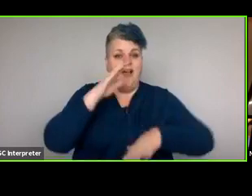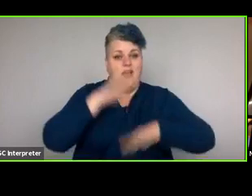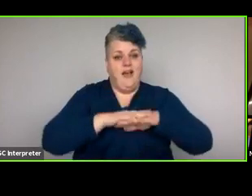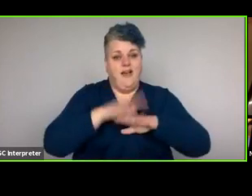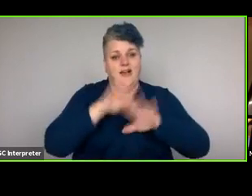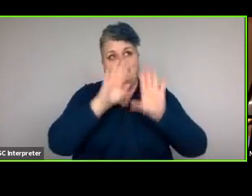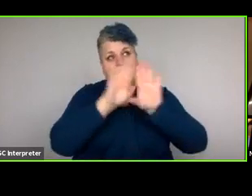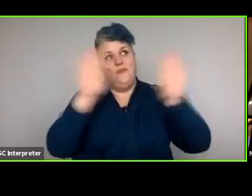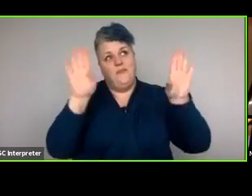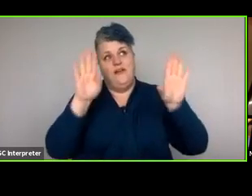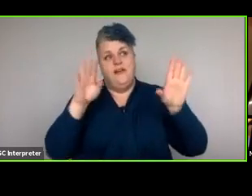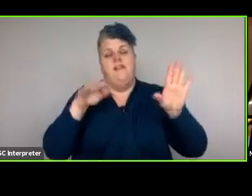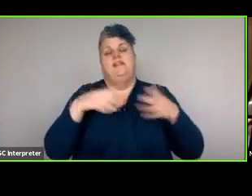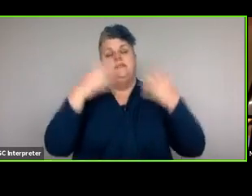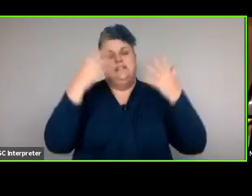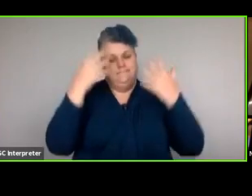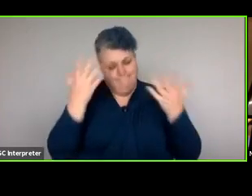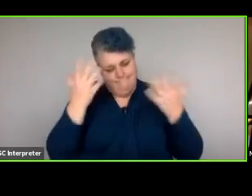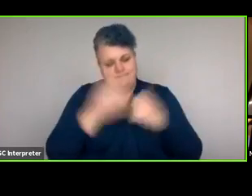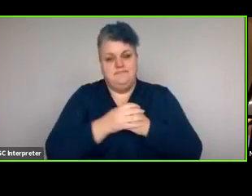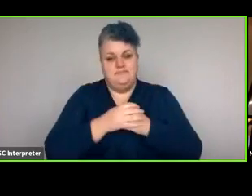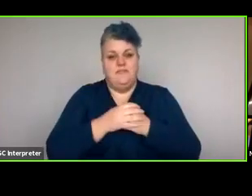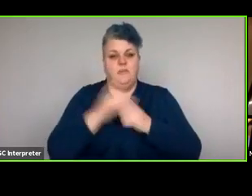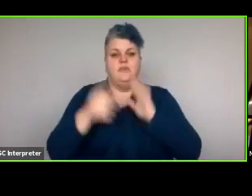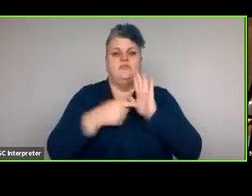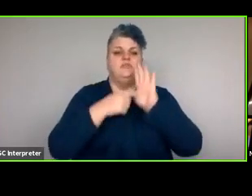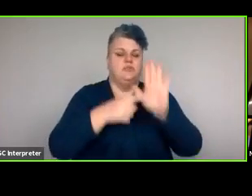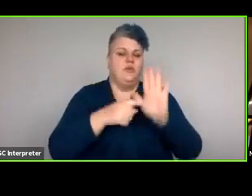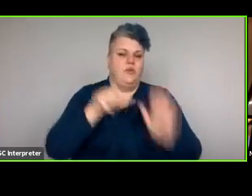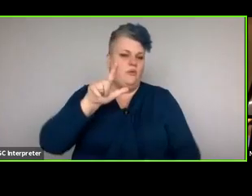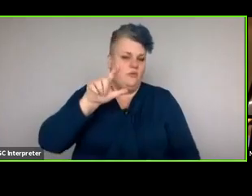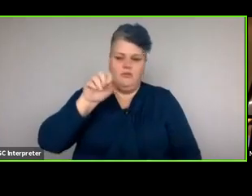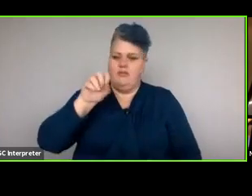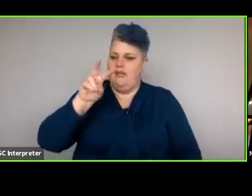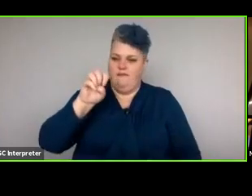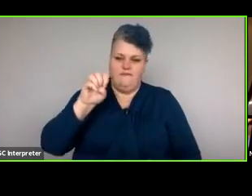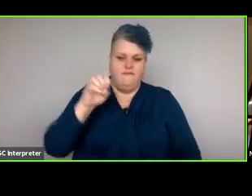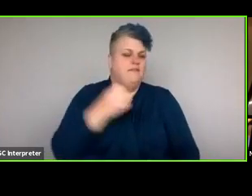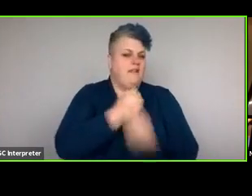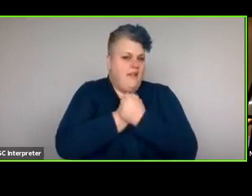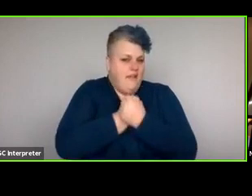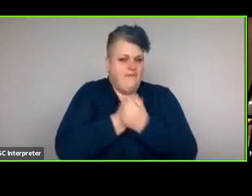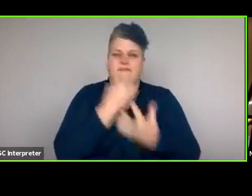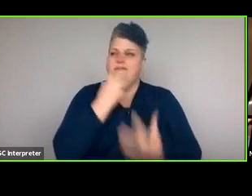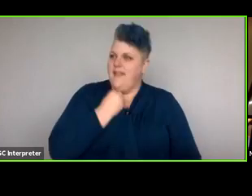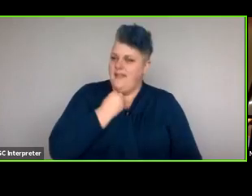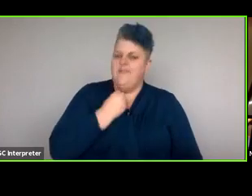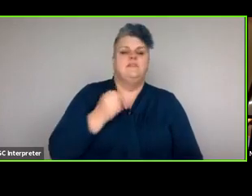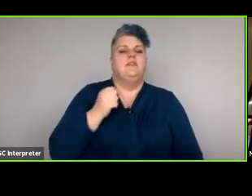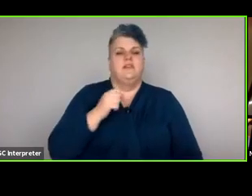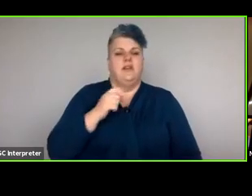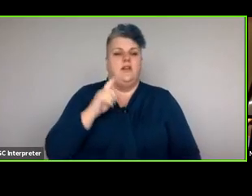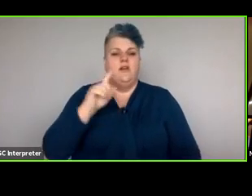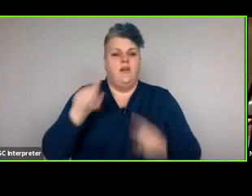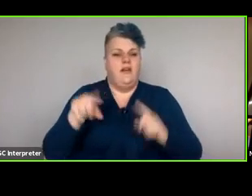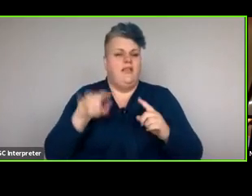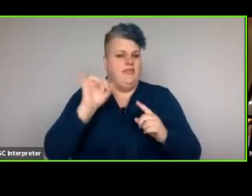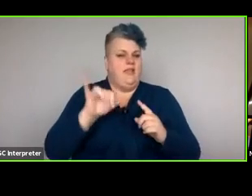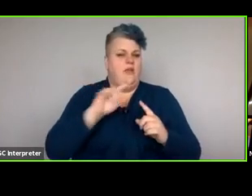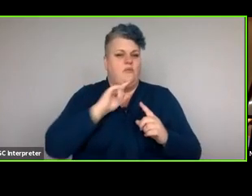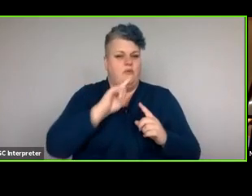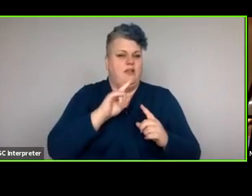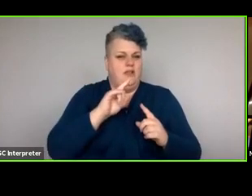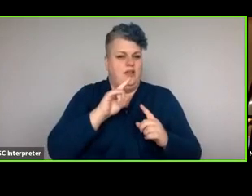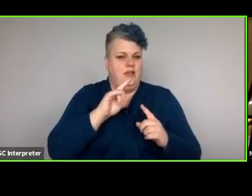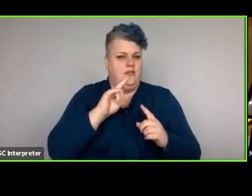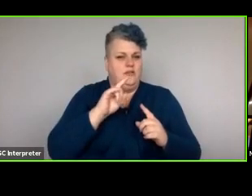mean, we just always show love for people. And I think that when it comes down to it, that's ultimately what makes a community